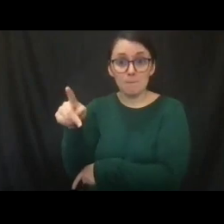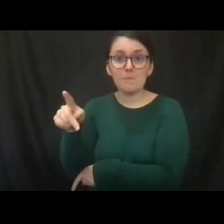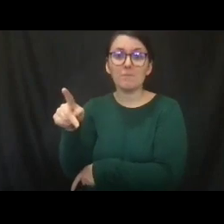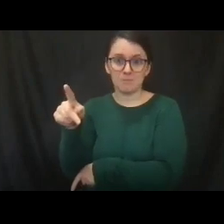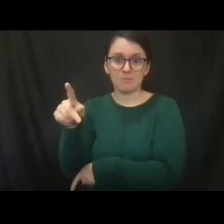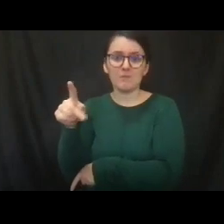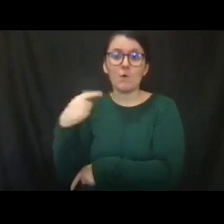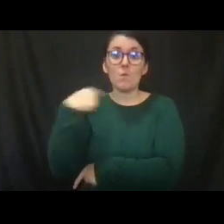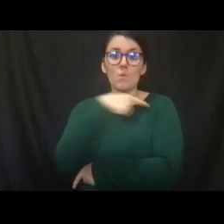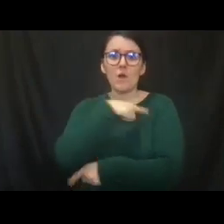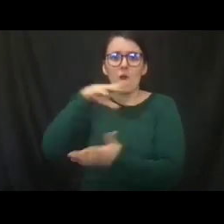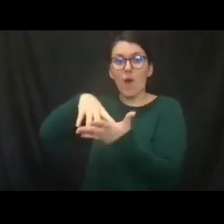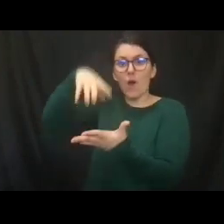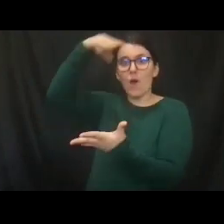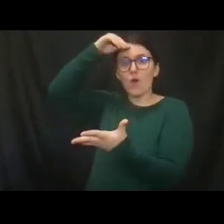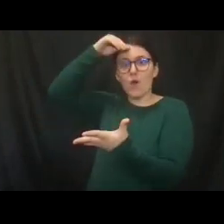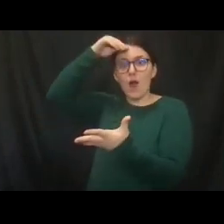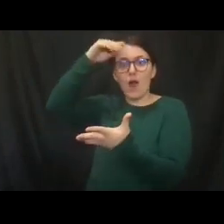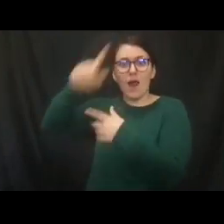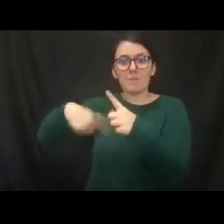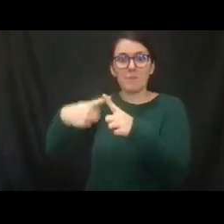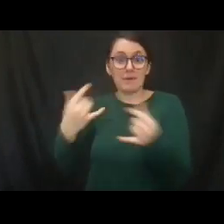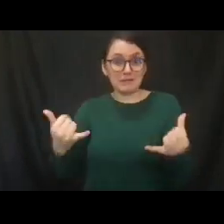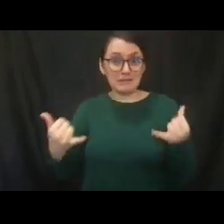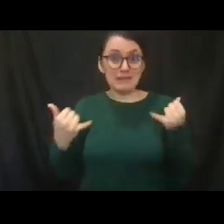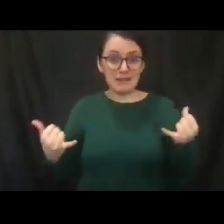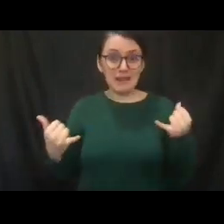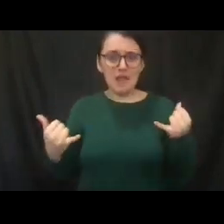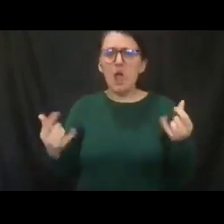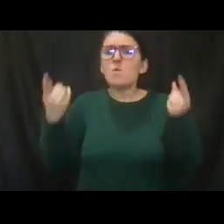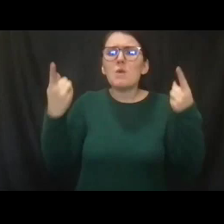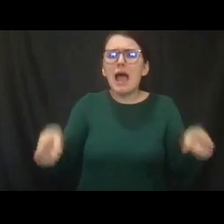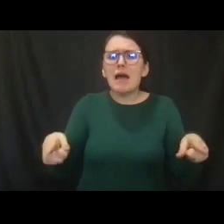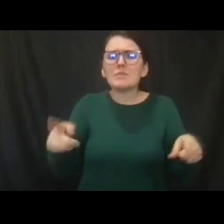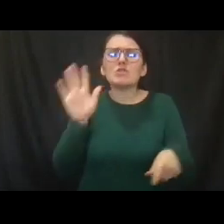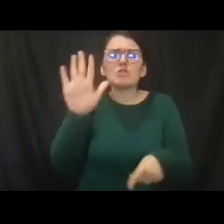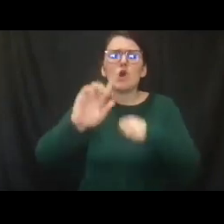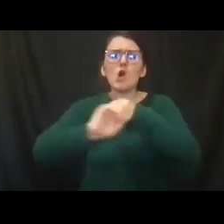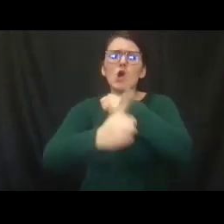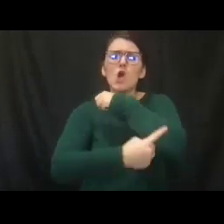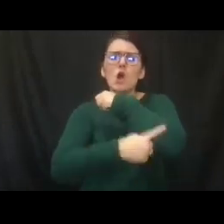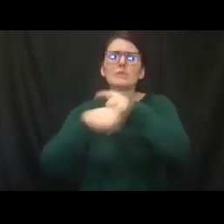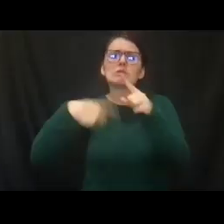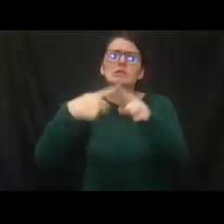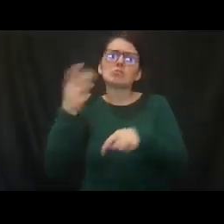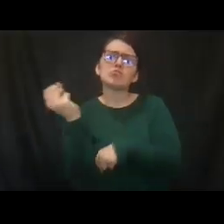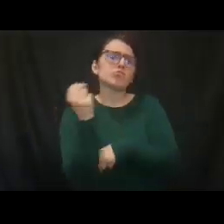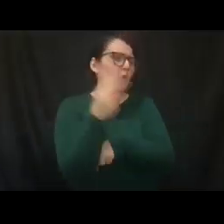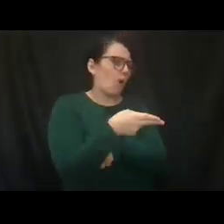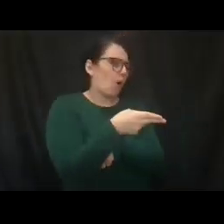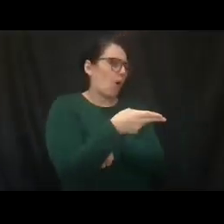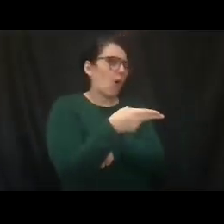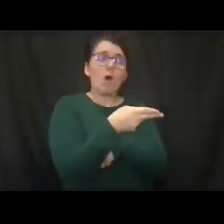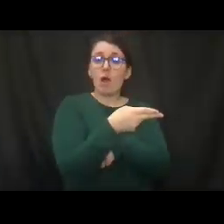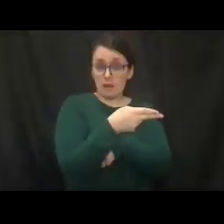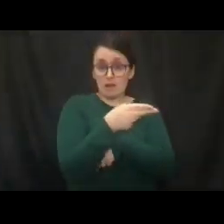We're going to learn all about this place. What happens to your garbage when you put it in the trash, take it to the curb, and the truck comes picking